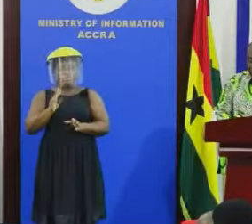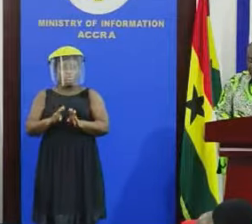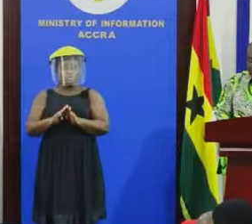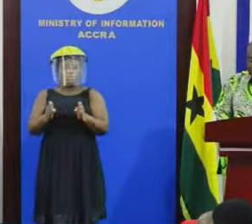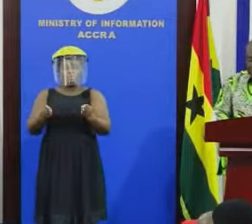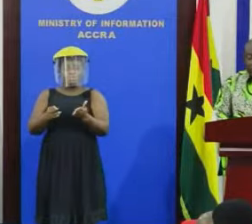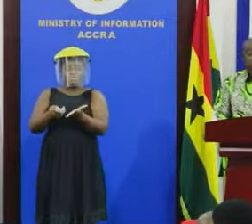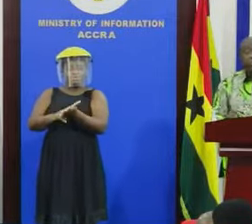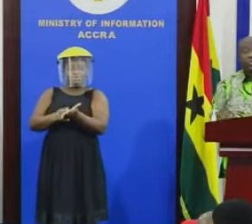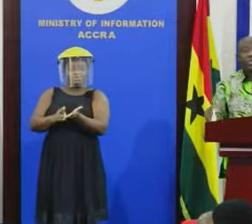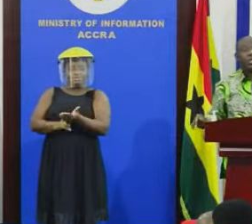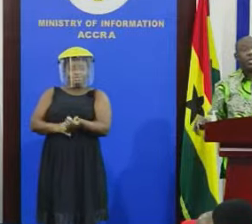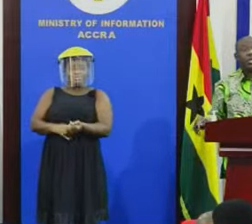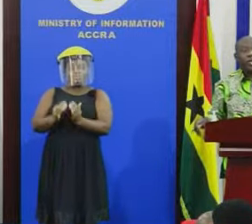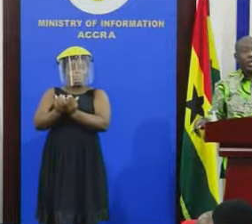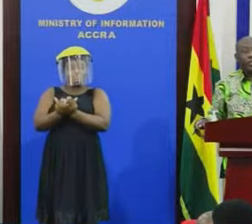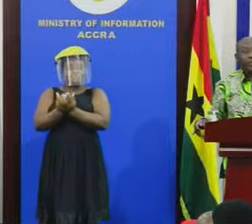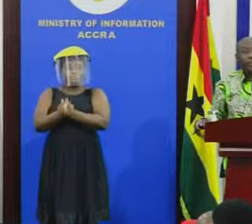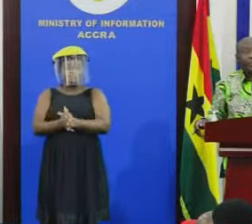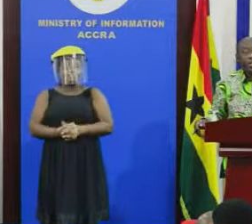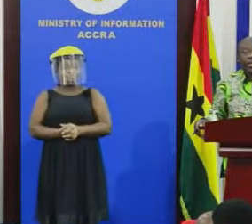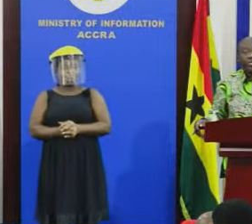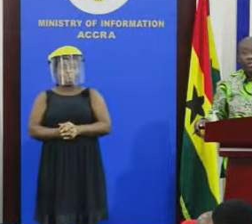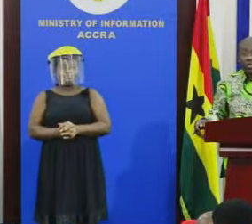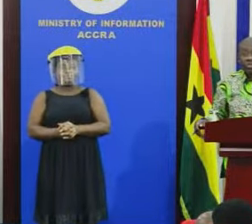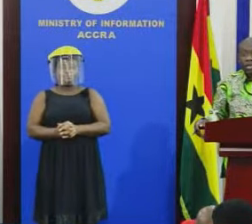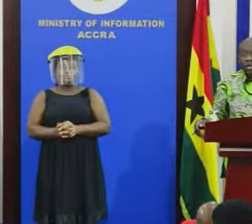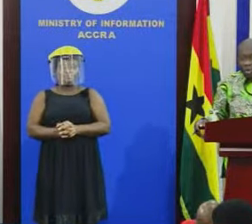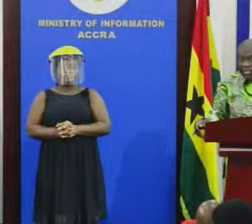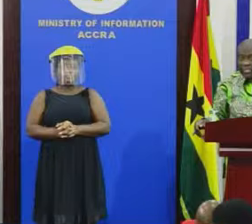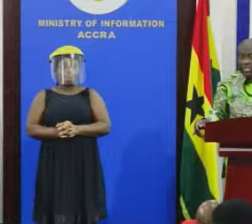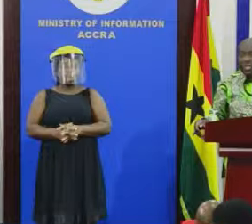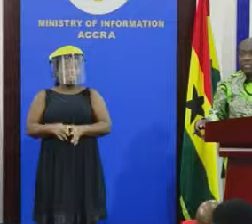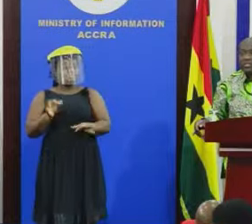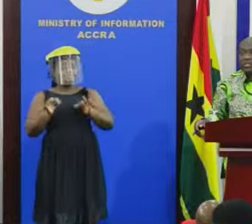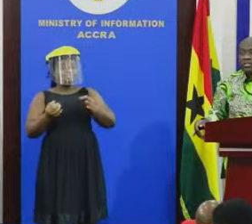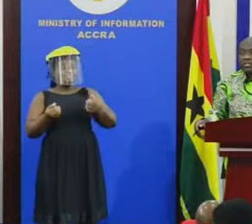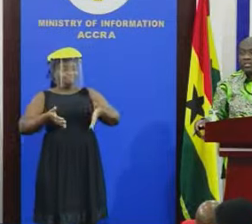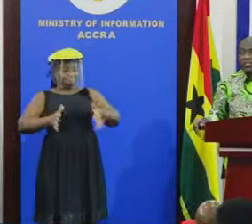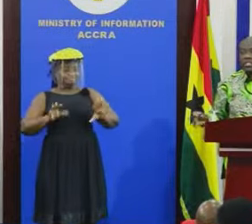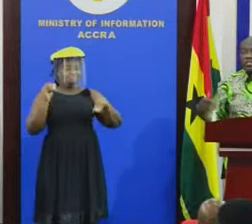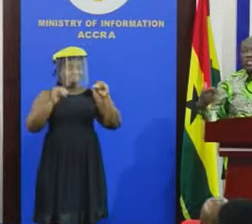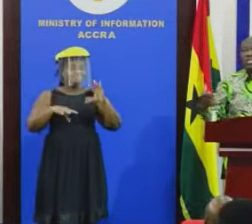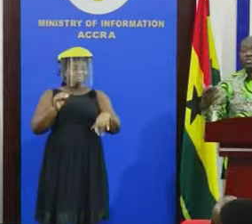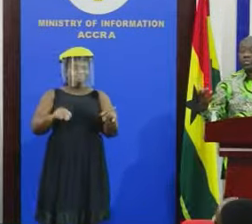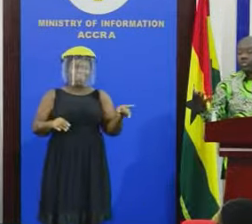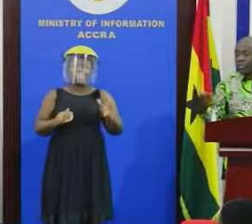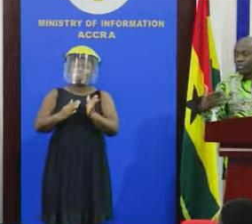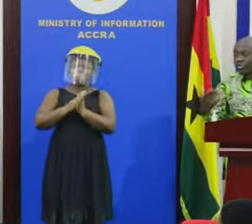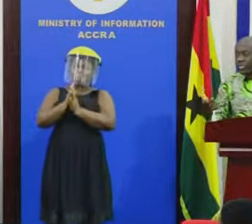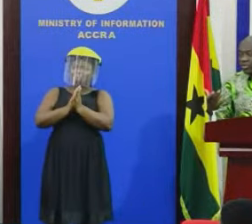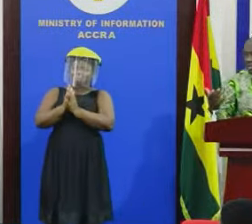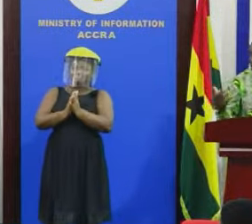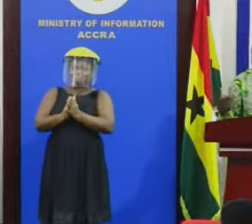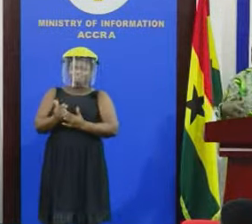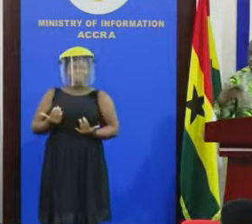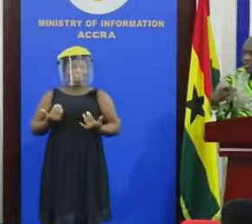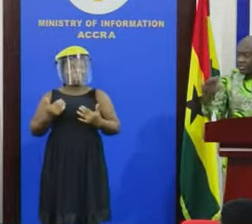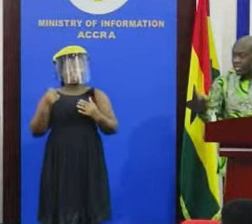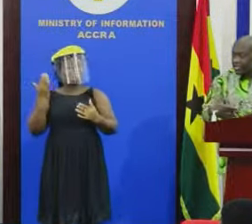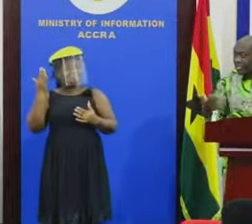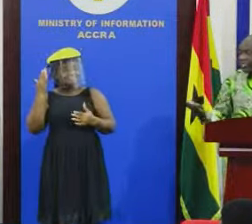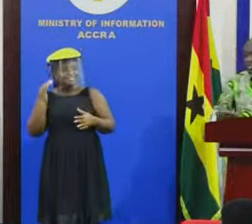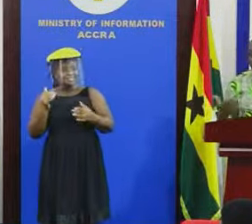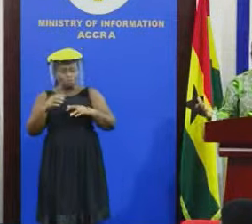ships as well. That was your third question. And if I may be allowed to comment, it's interesting to note when you see questions that are